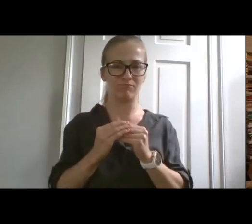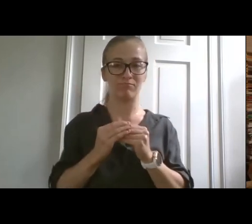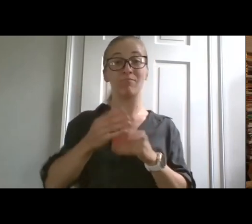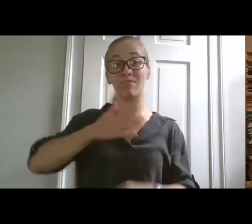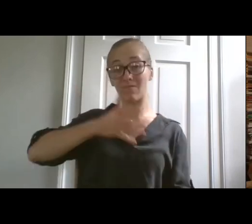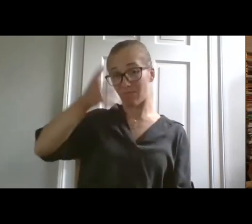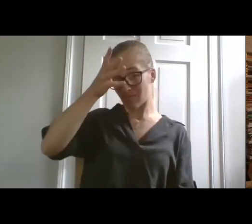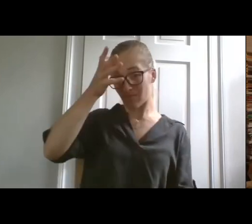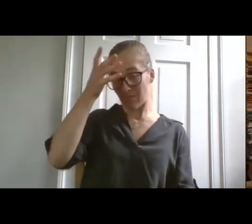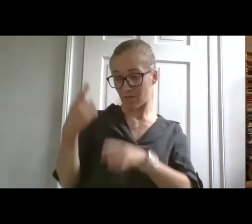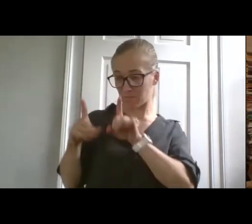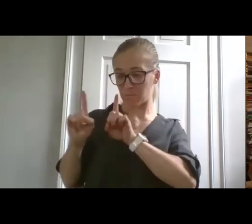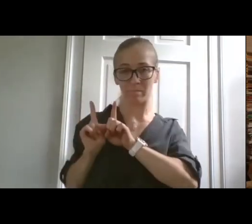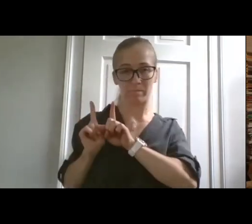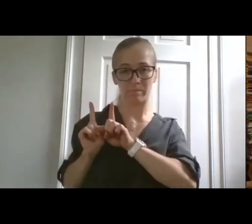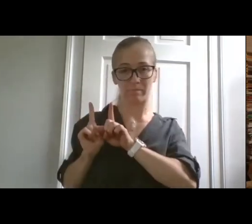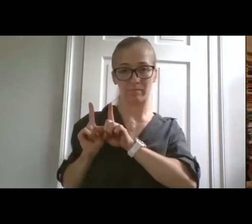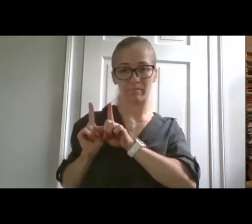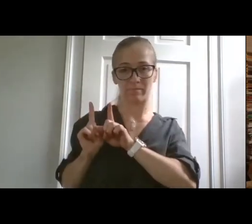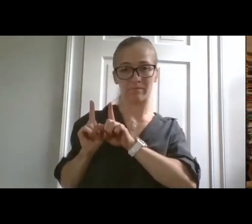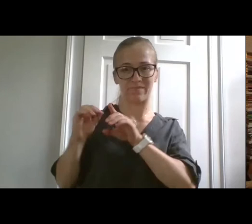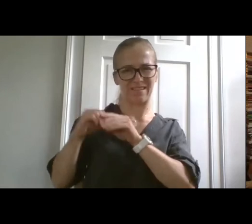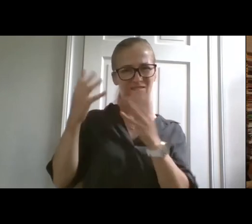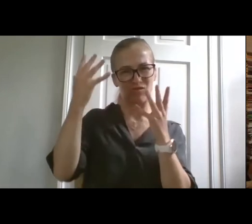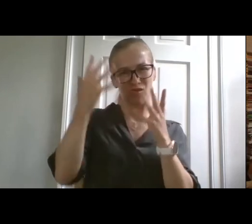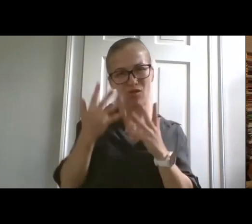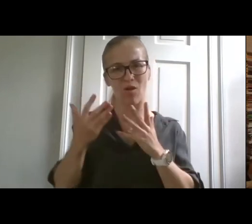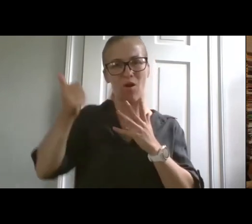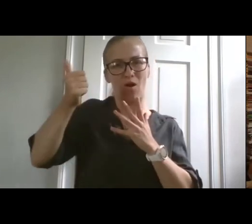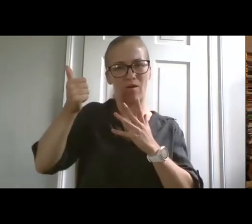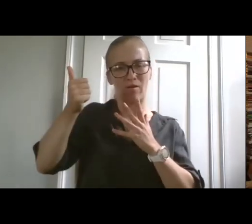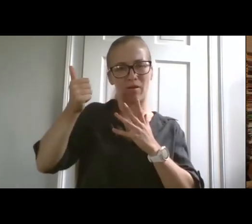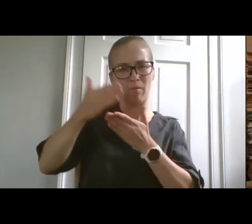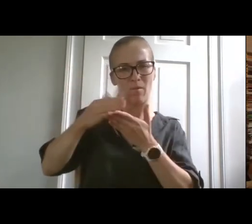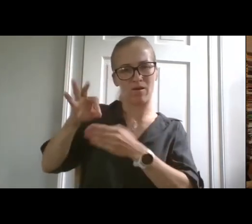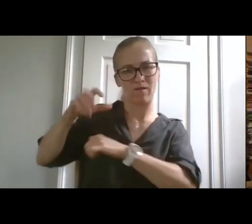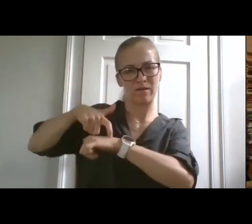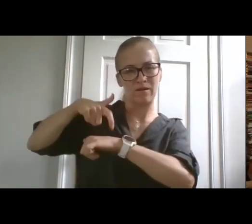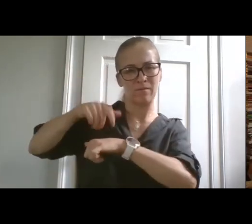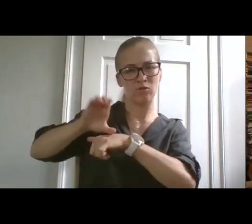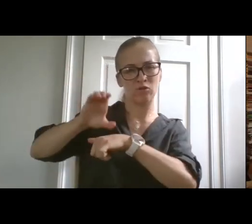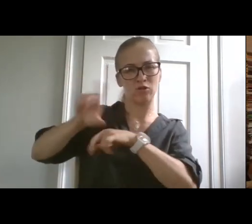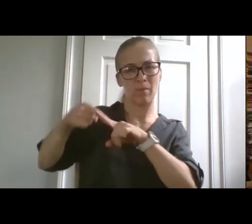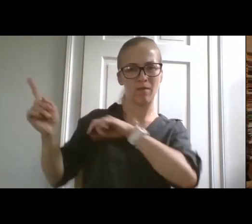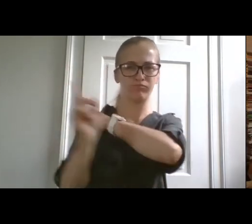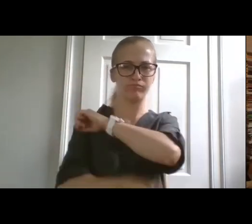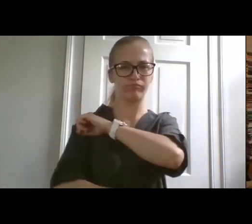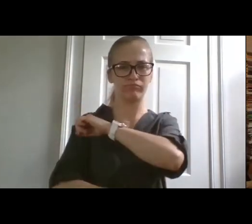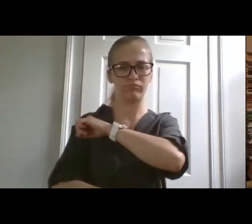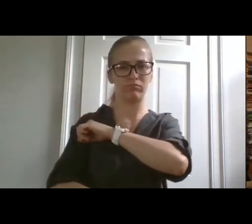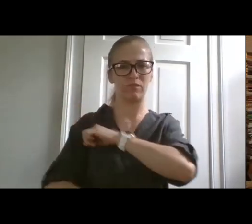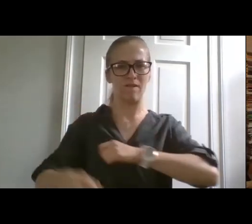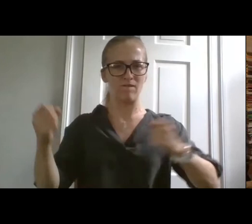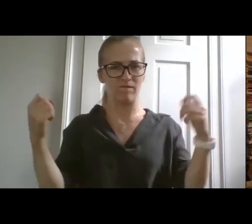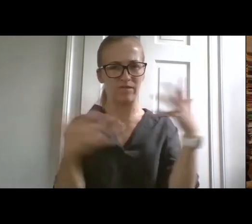father is right next to us, he's in a darker pocket of time when church was all about punishment, a theater